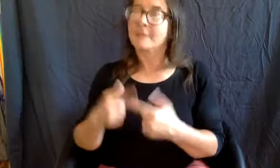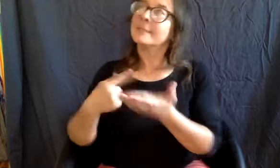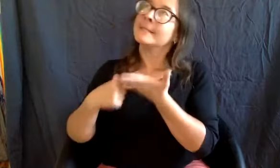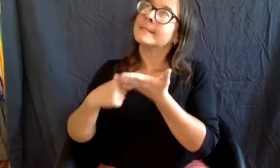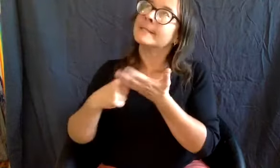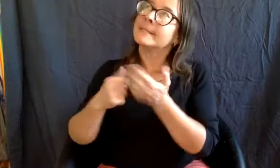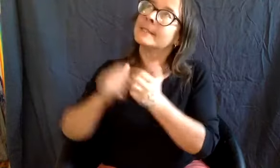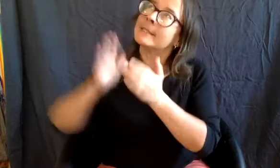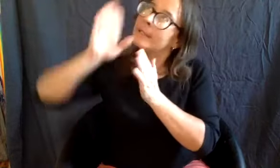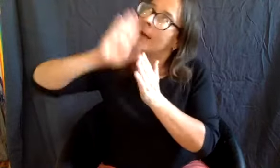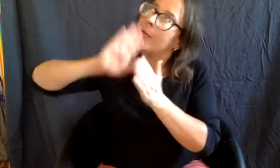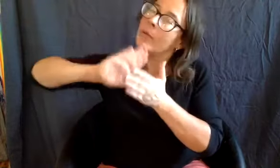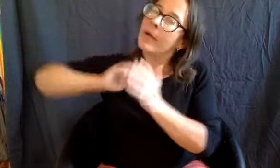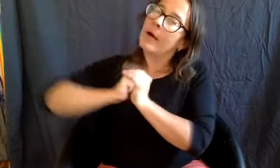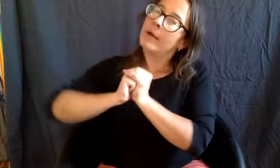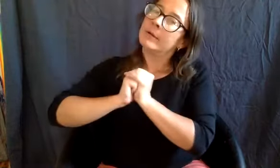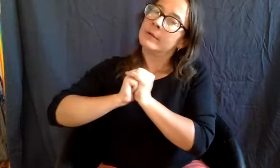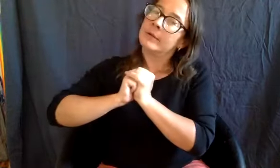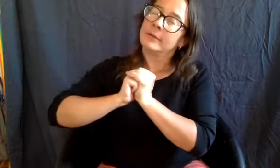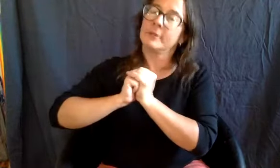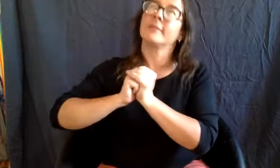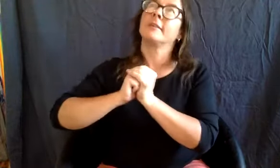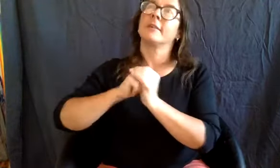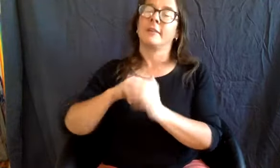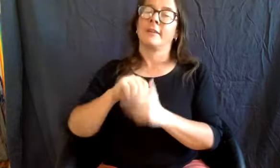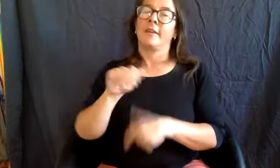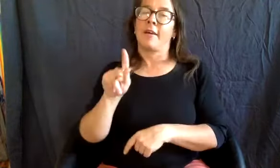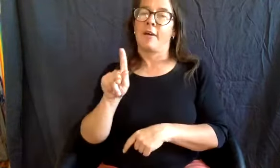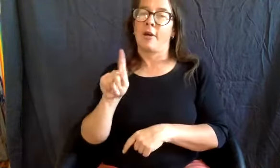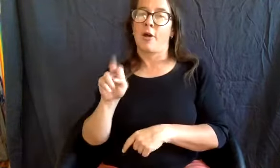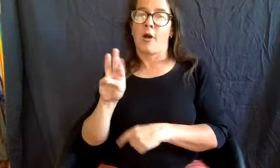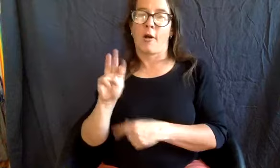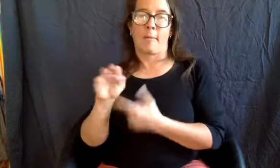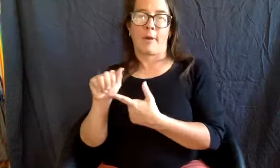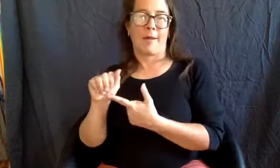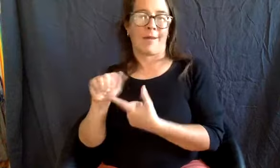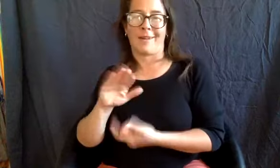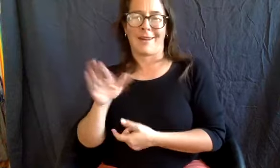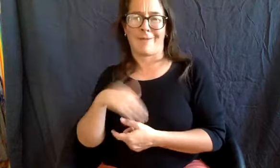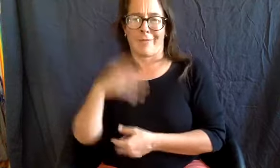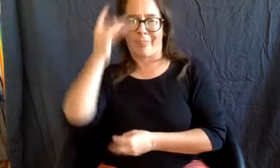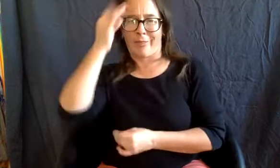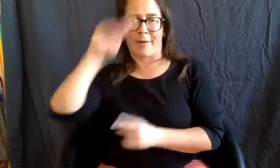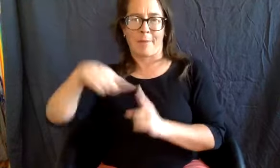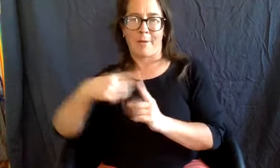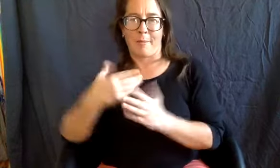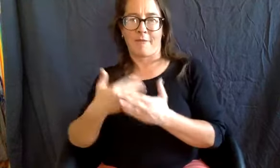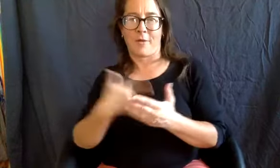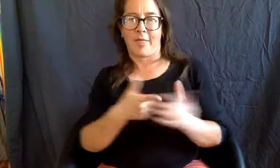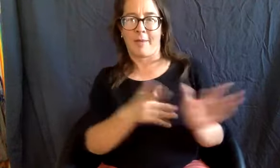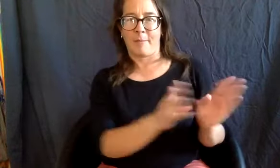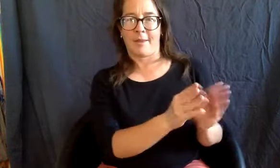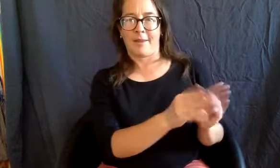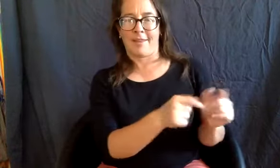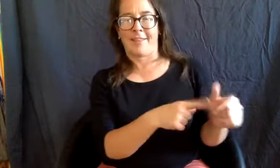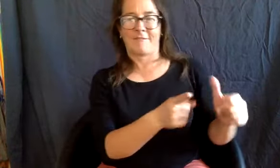through. It was that strength and how he treated me that really helped me get back into society and start trusting people again,